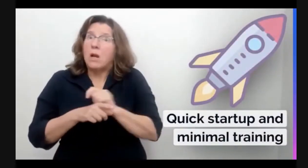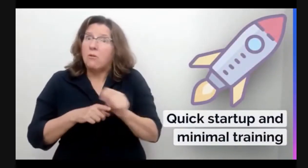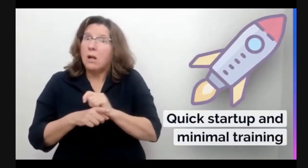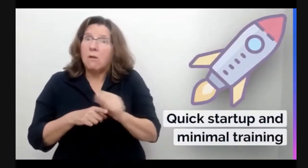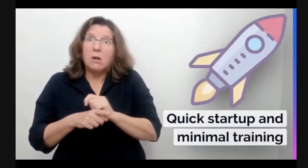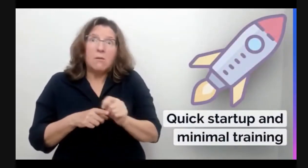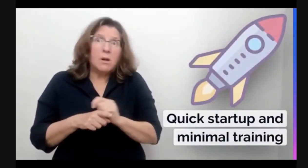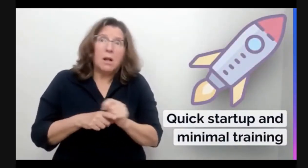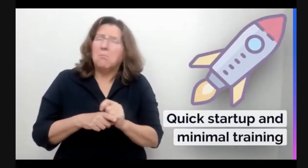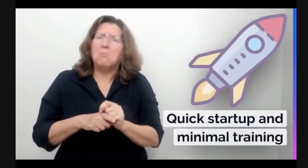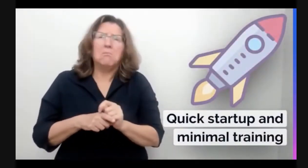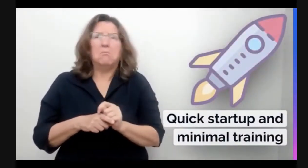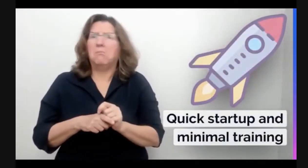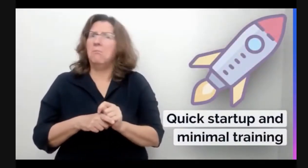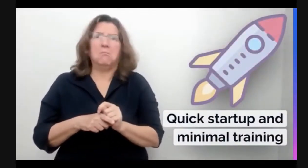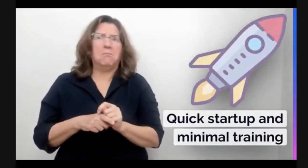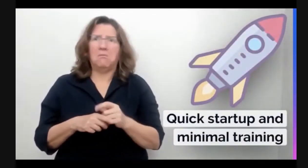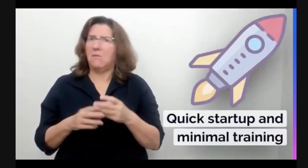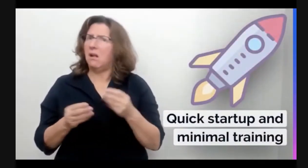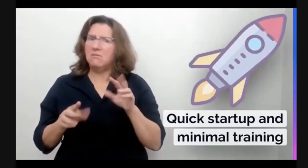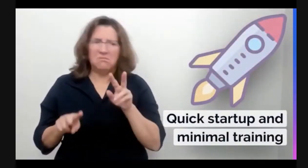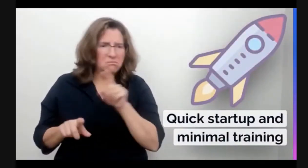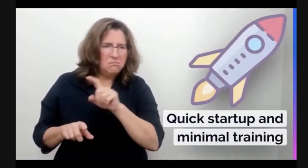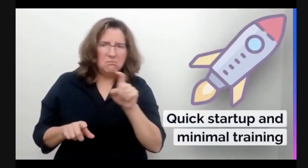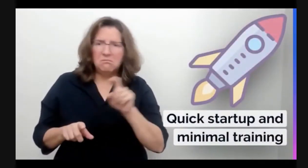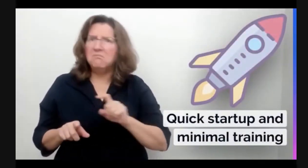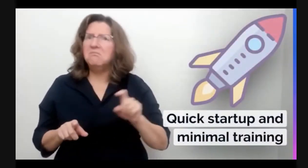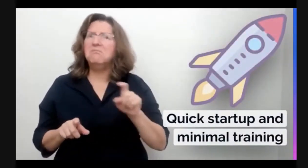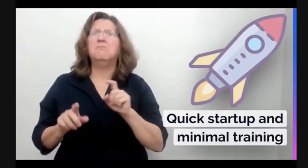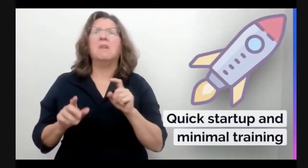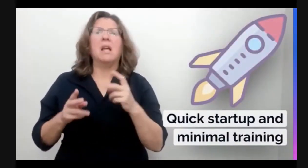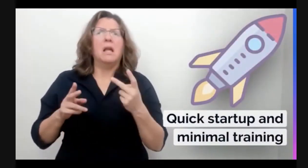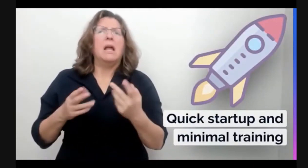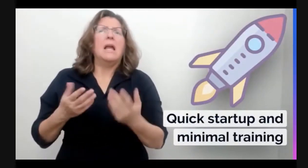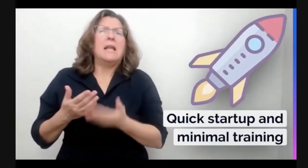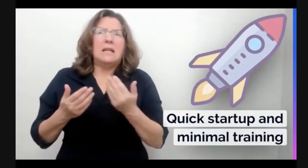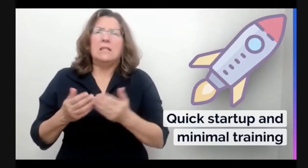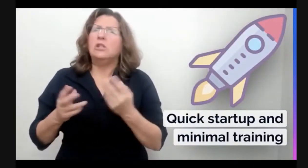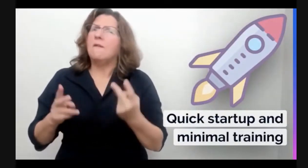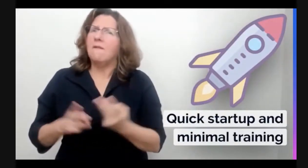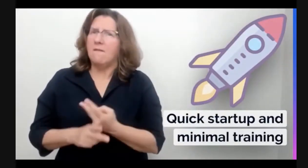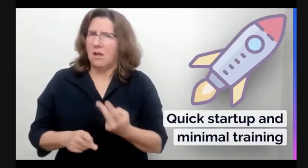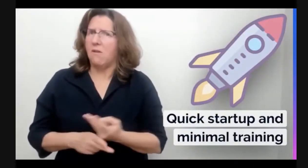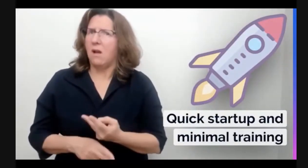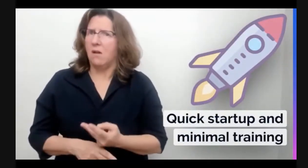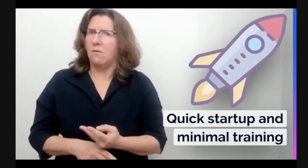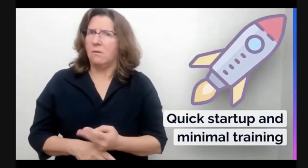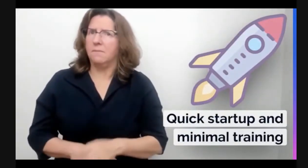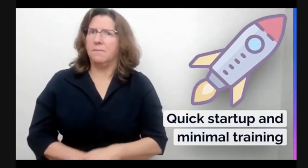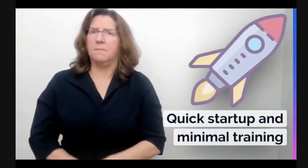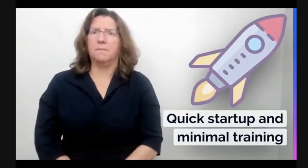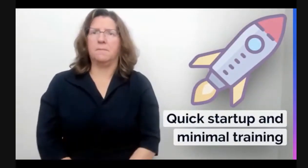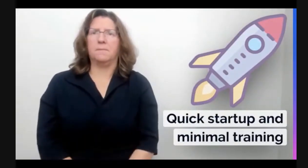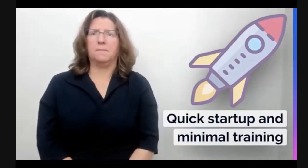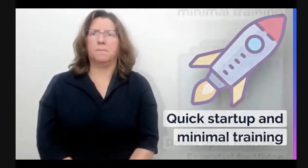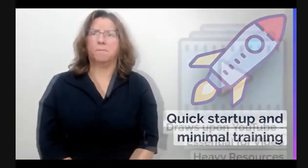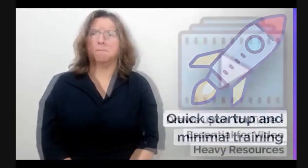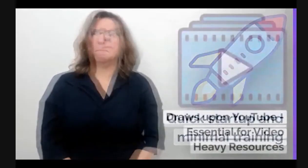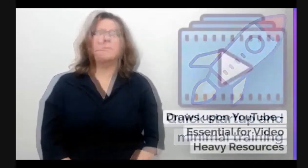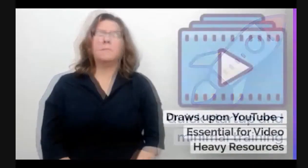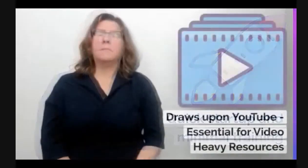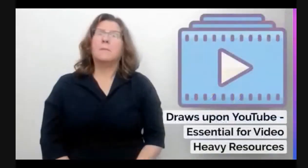PressBooks allows for a quick startup with minimal training. I found it intuitive and user-friendly.